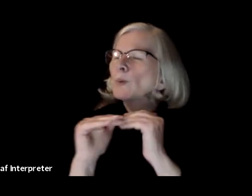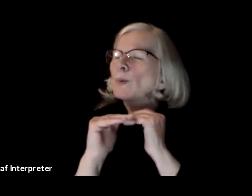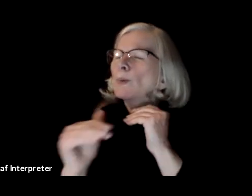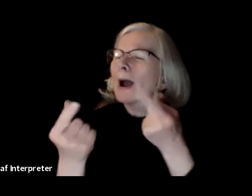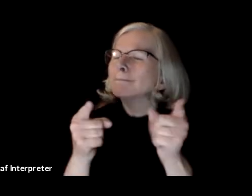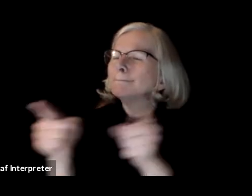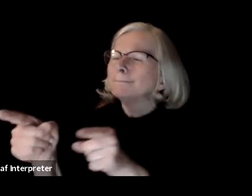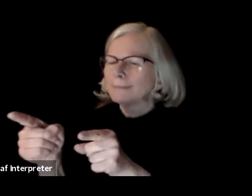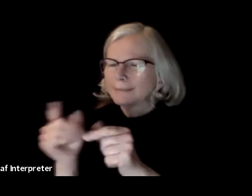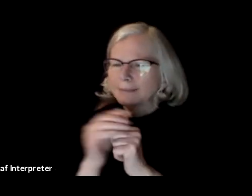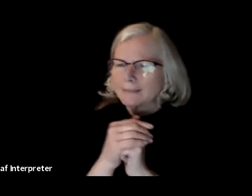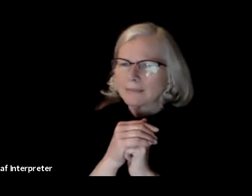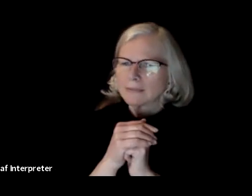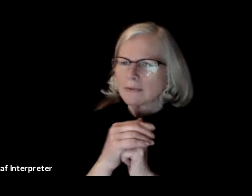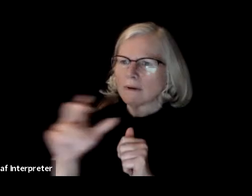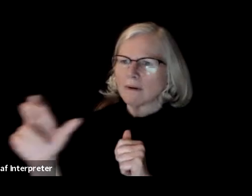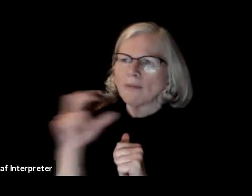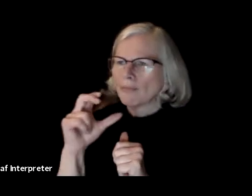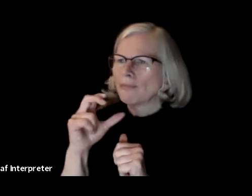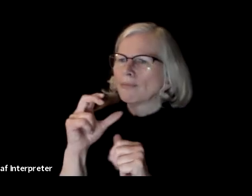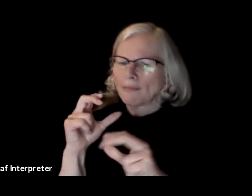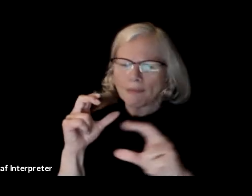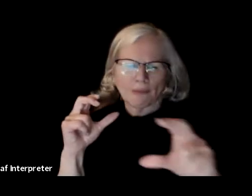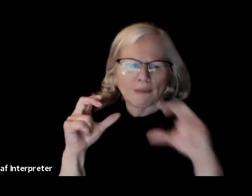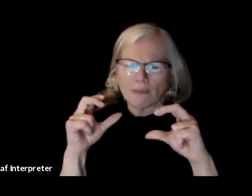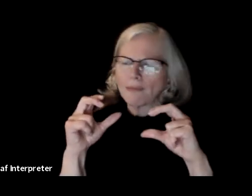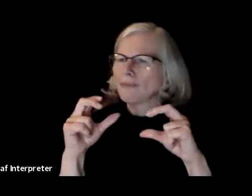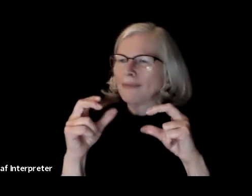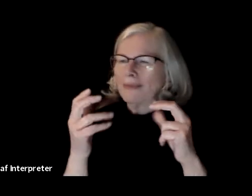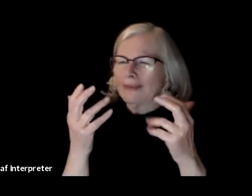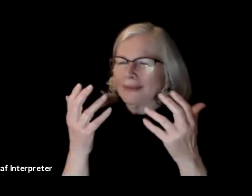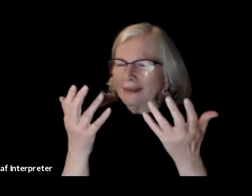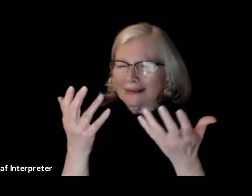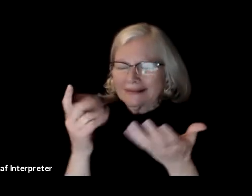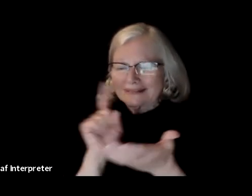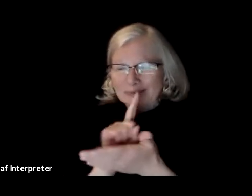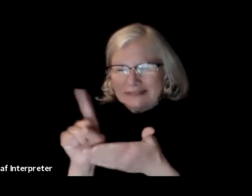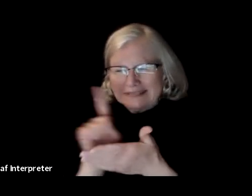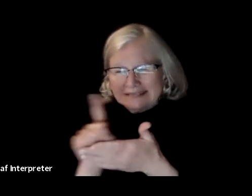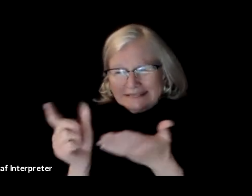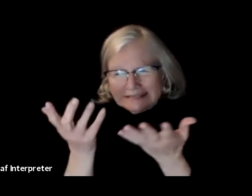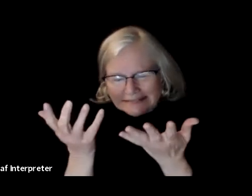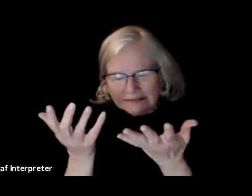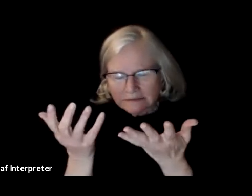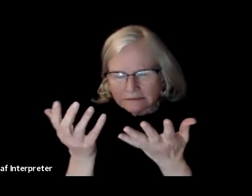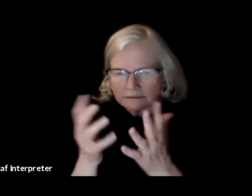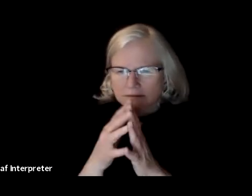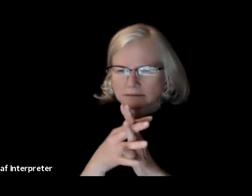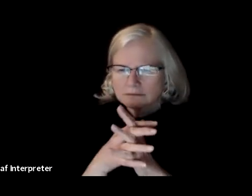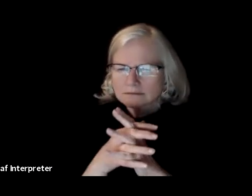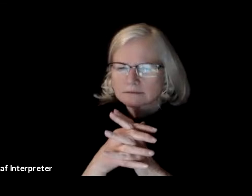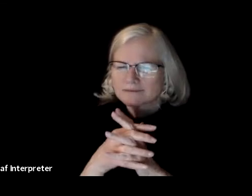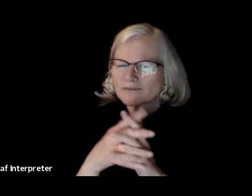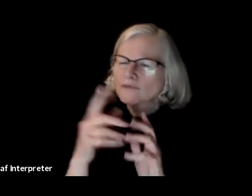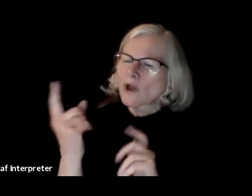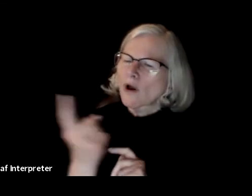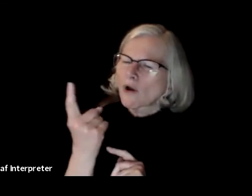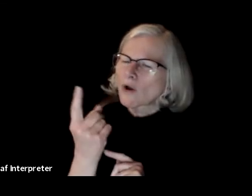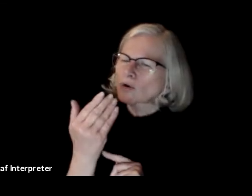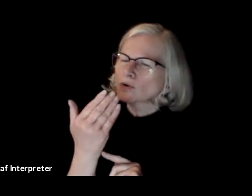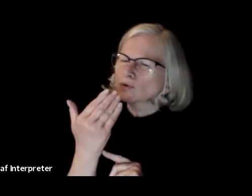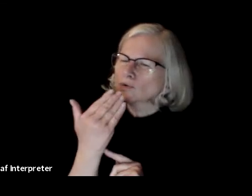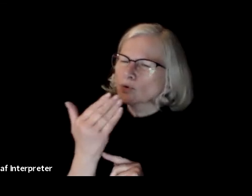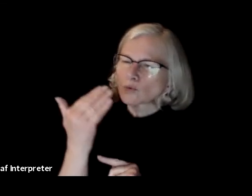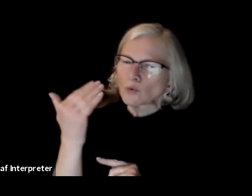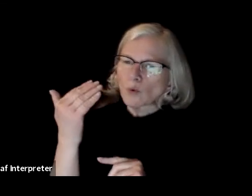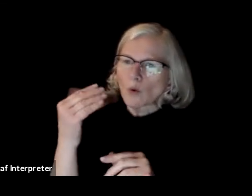week. So it just it's always good when there's more coming, but we don't have as much